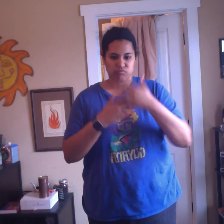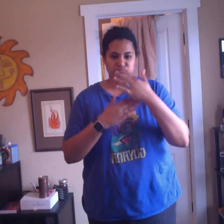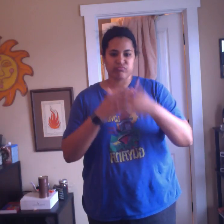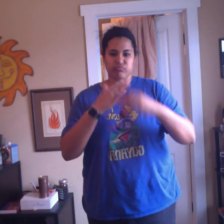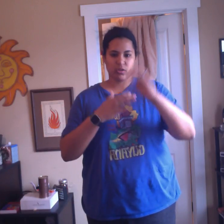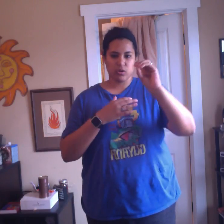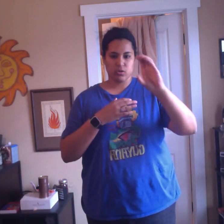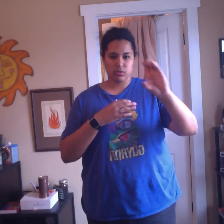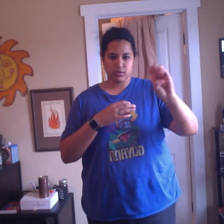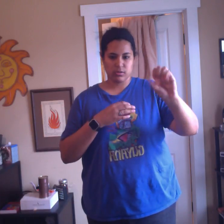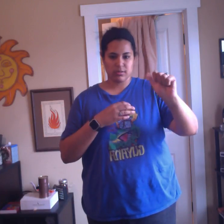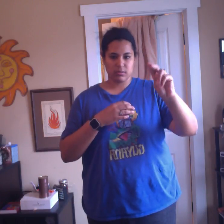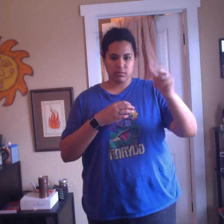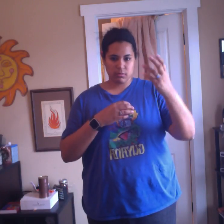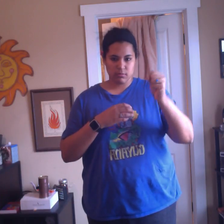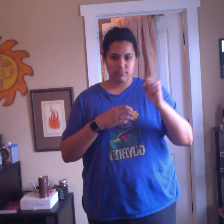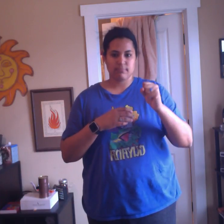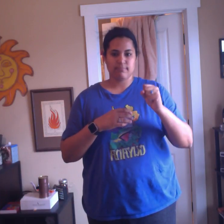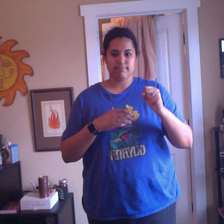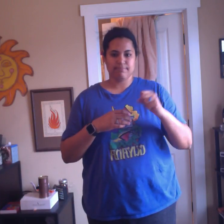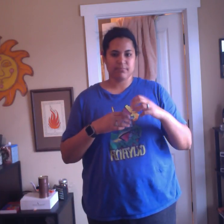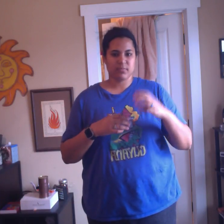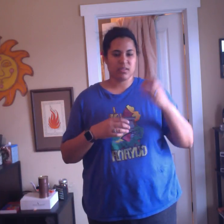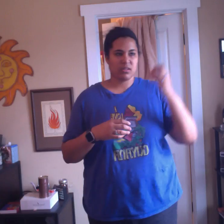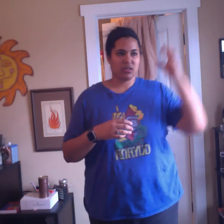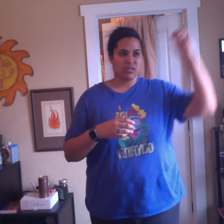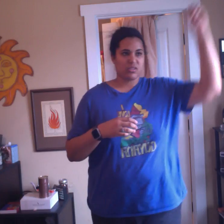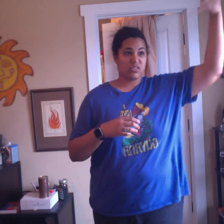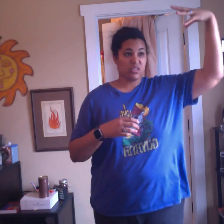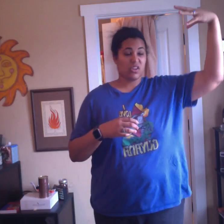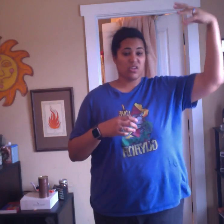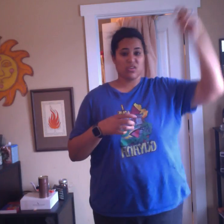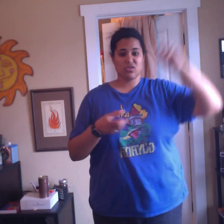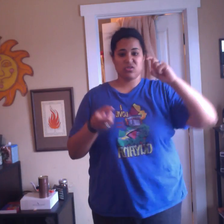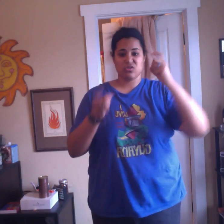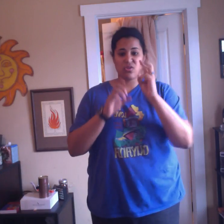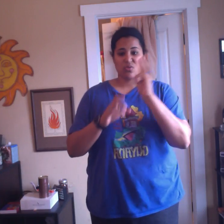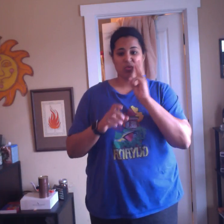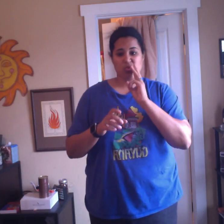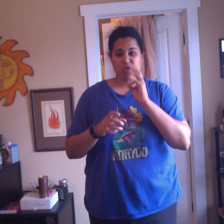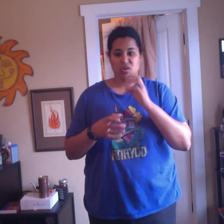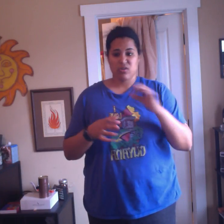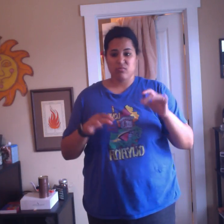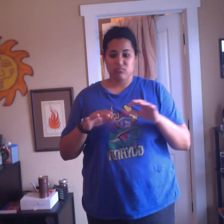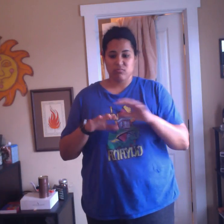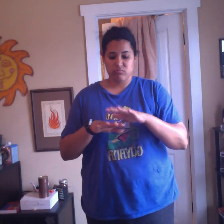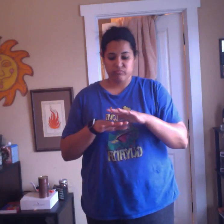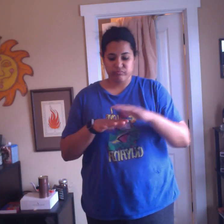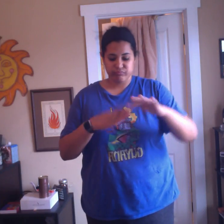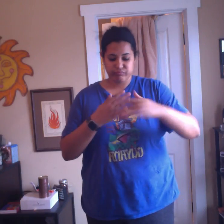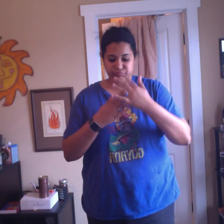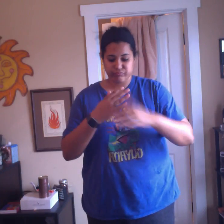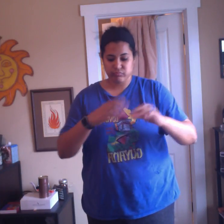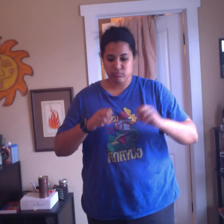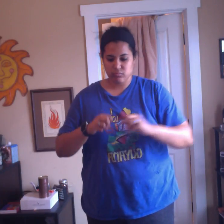into gas, called water vapor. We call this evaporation. As evaporation occurs, it actually cools the